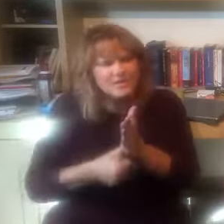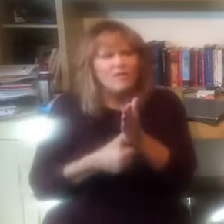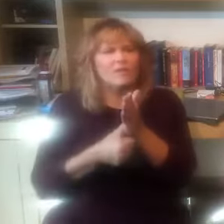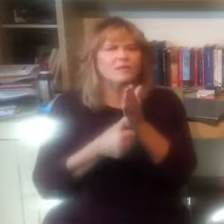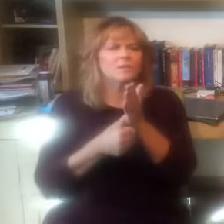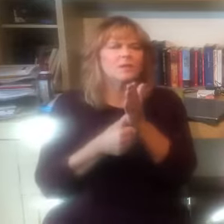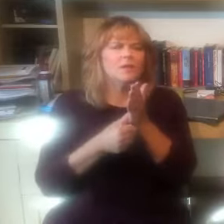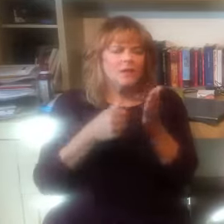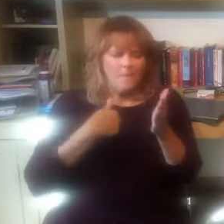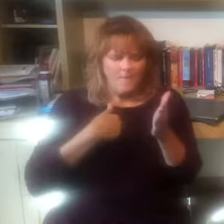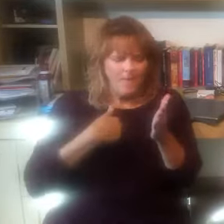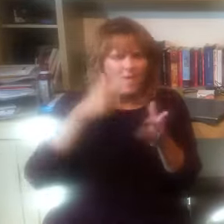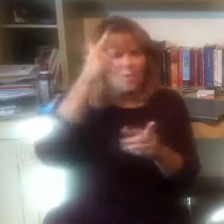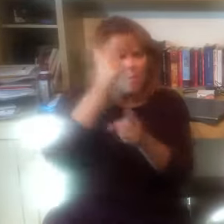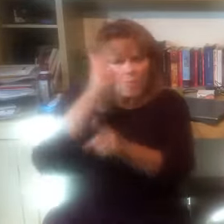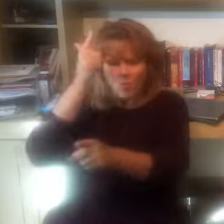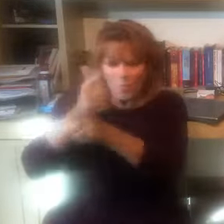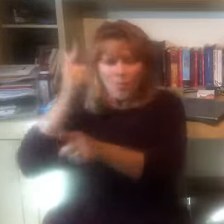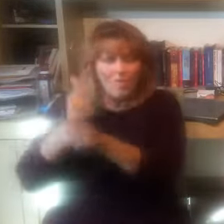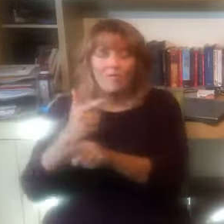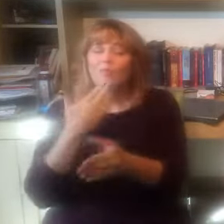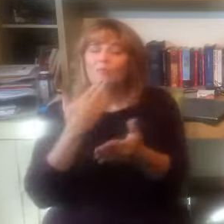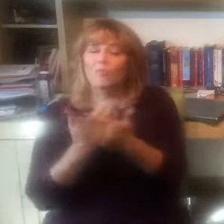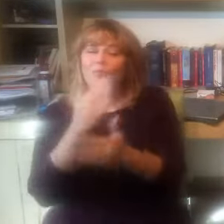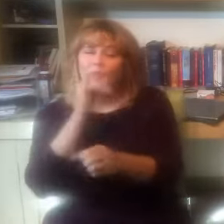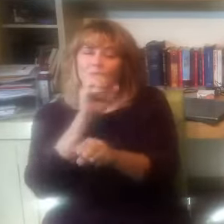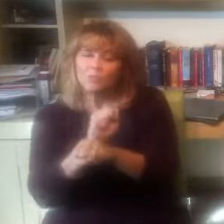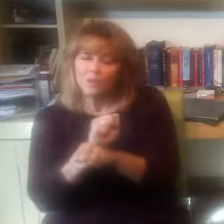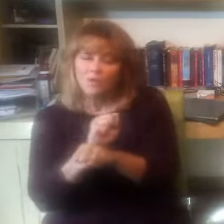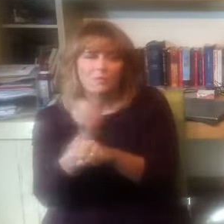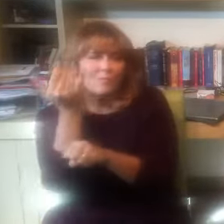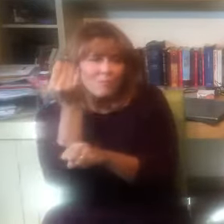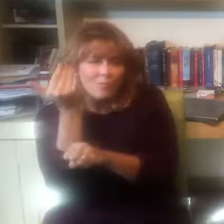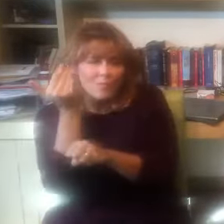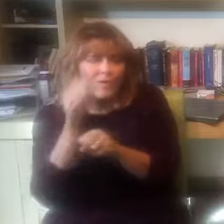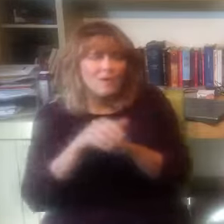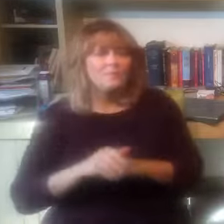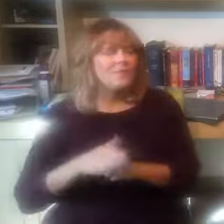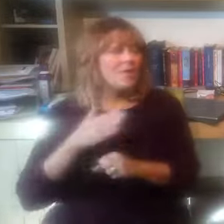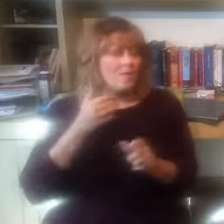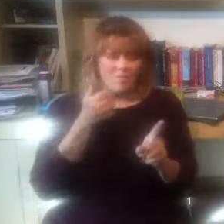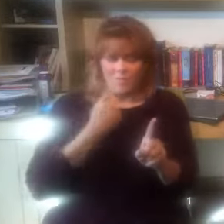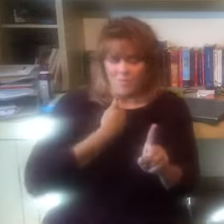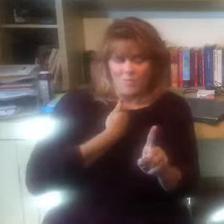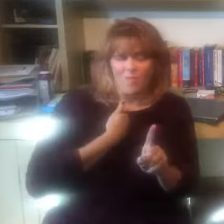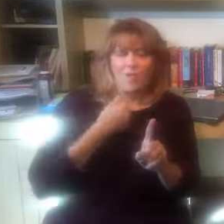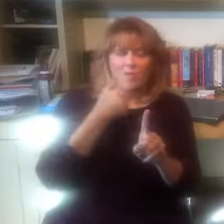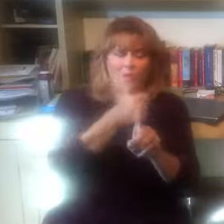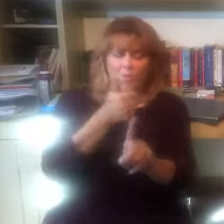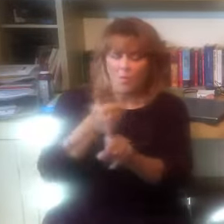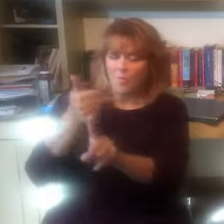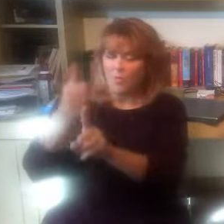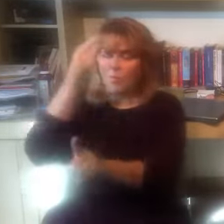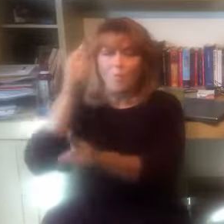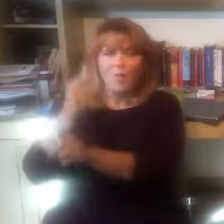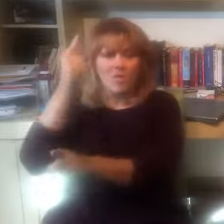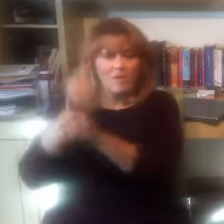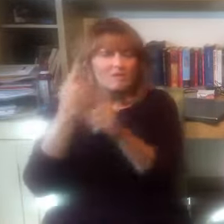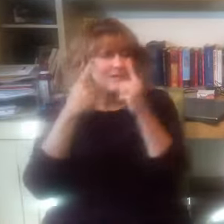brothers. And I'm going to tell you something. They must have done a good job, because myself and my brothers all were successful in